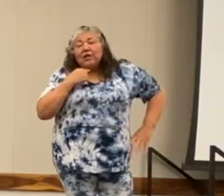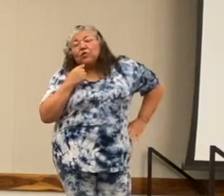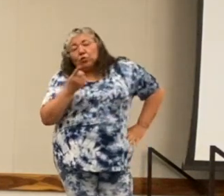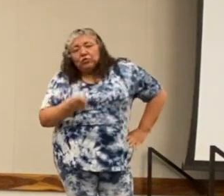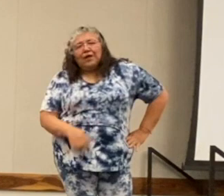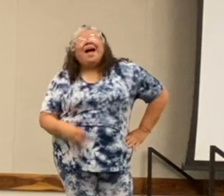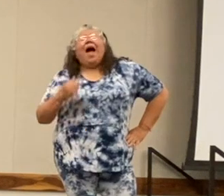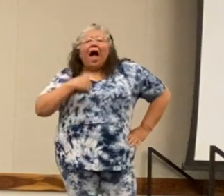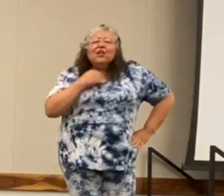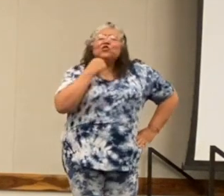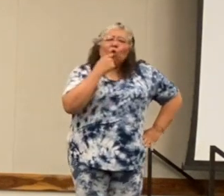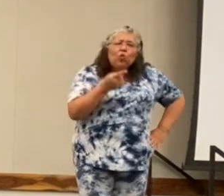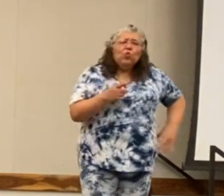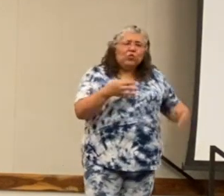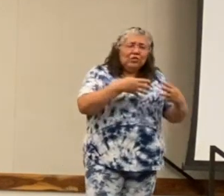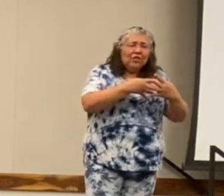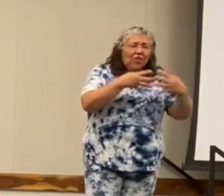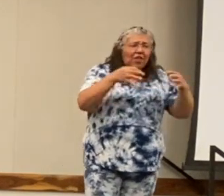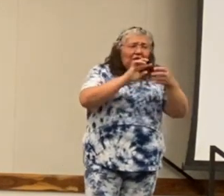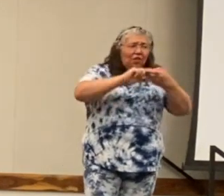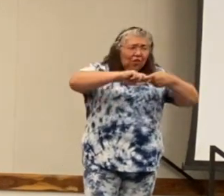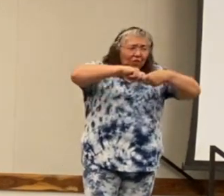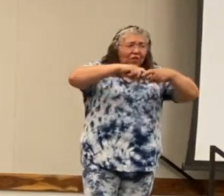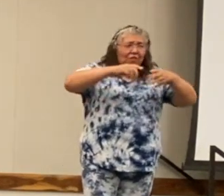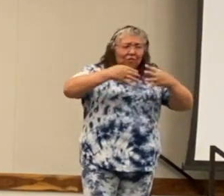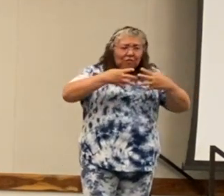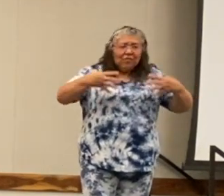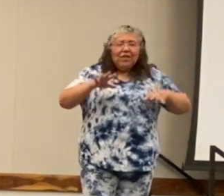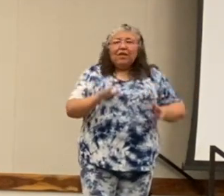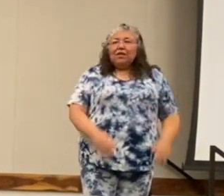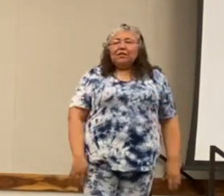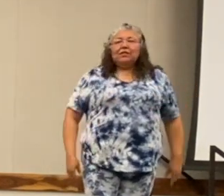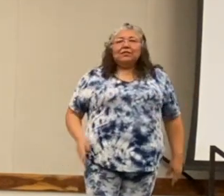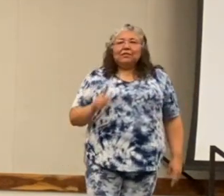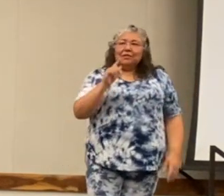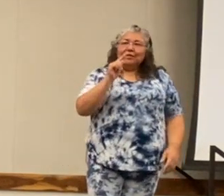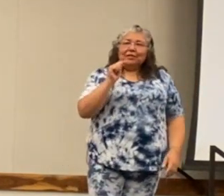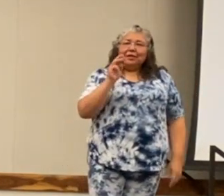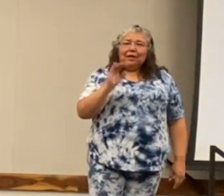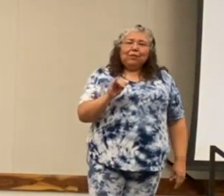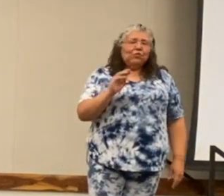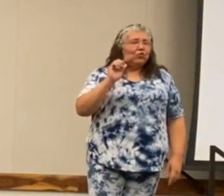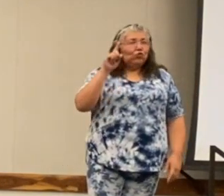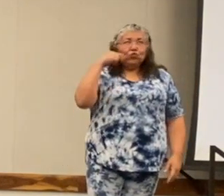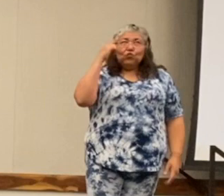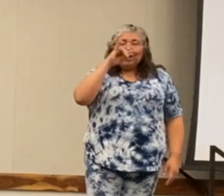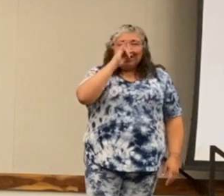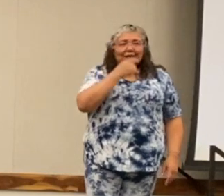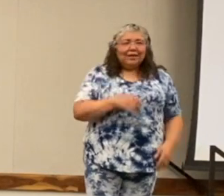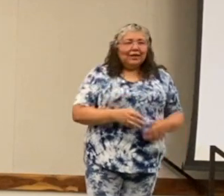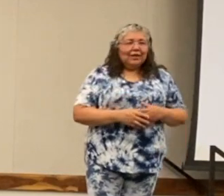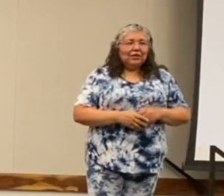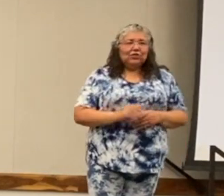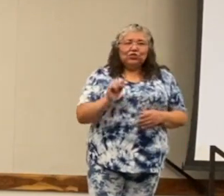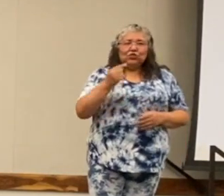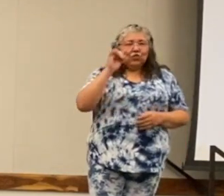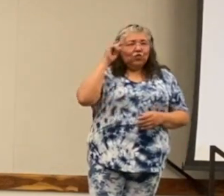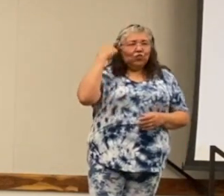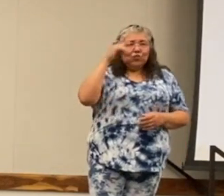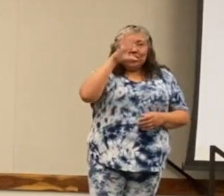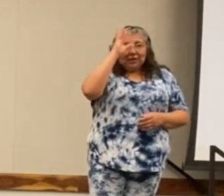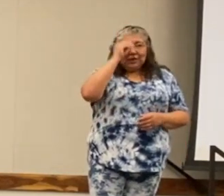I told you that was barbed wire fence, right? Tim was just a crazy kid. Man. He was just a crazy